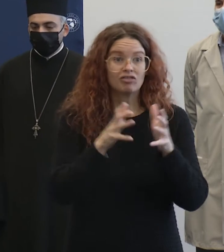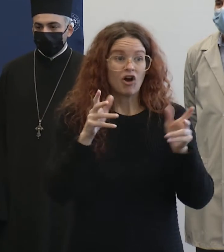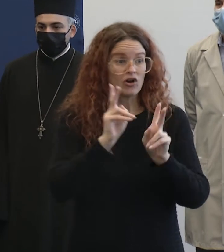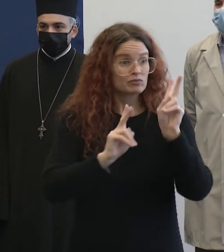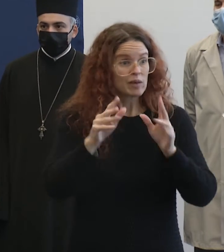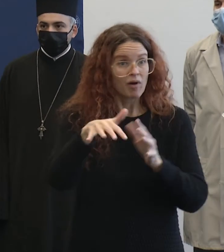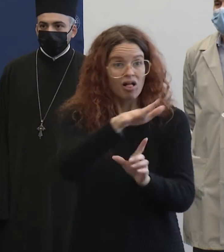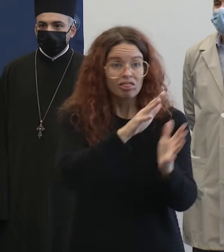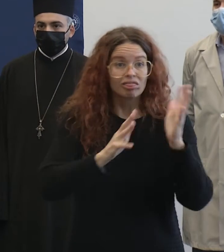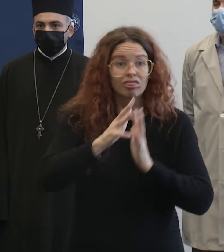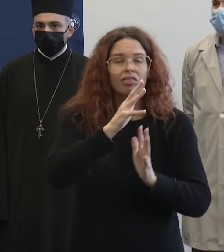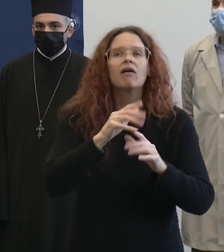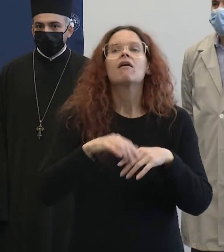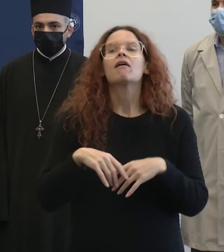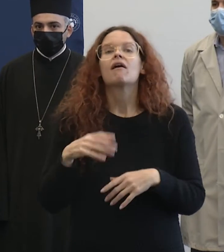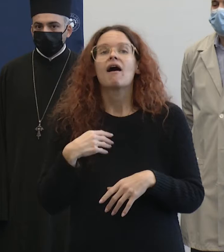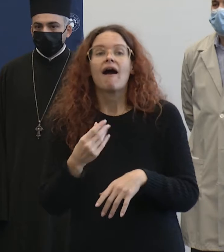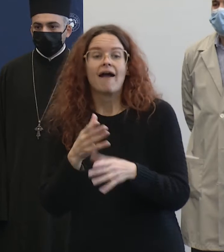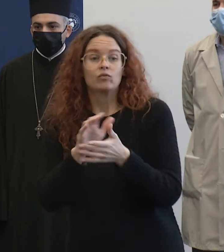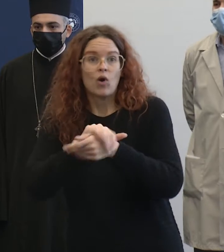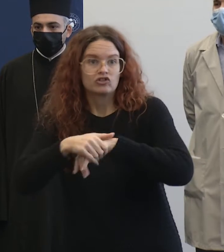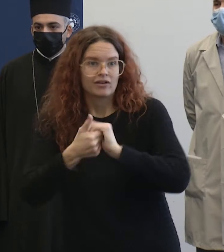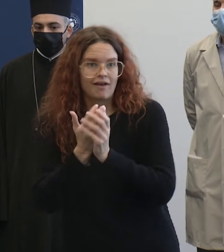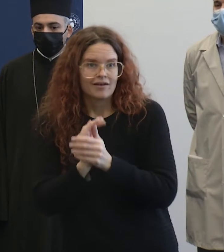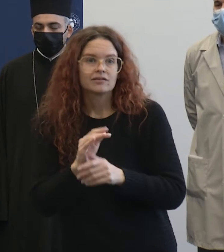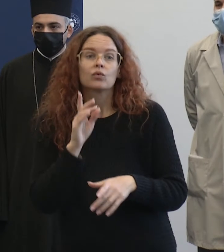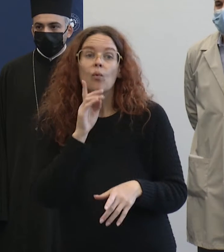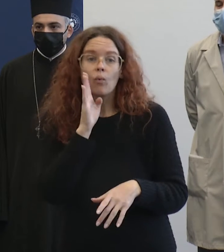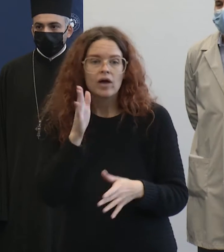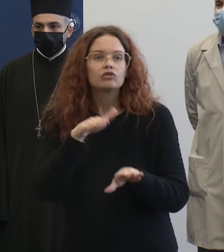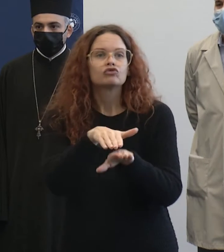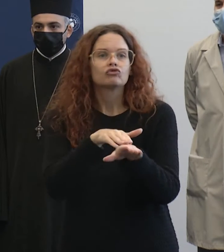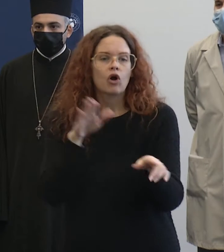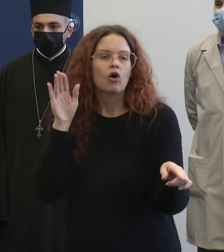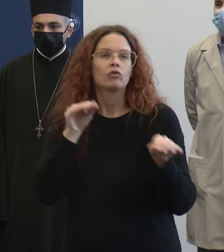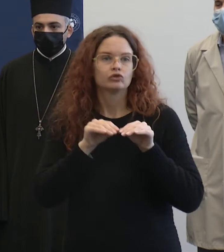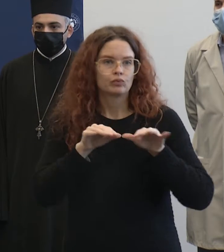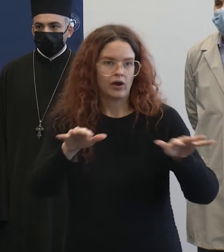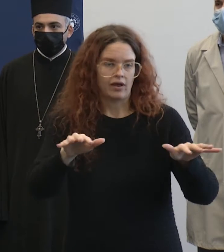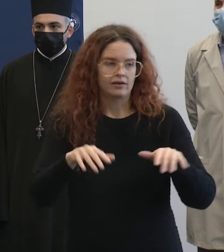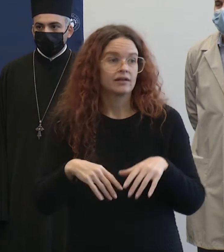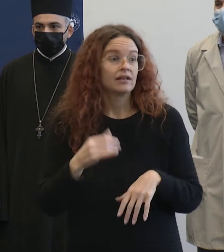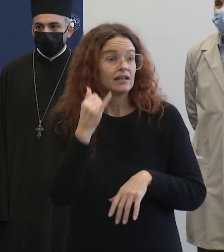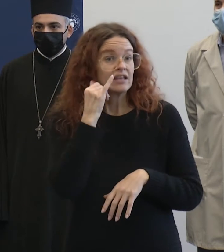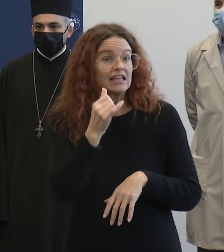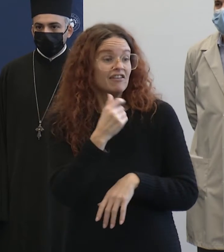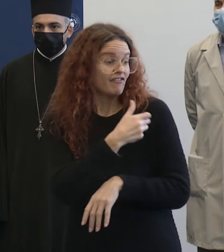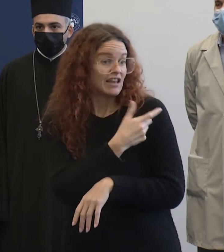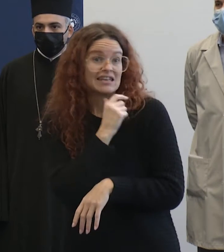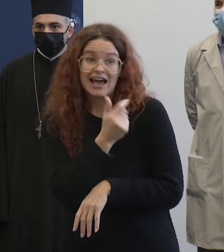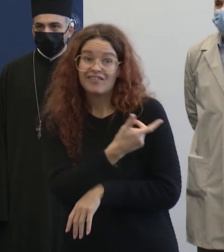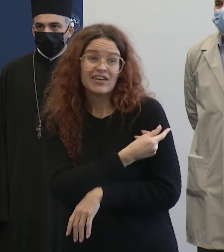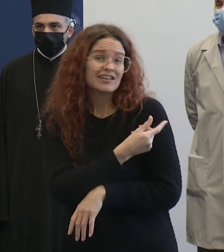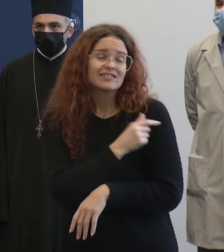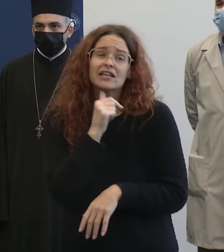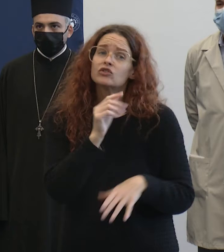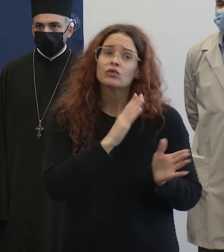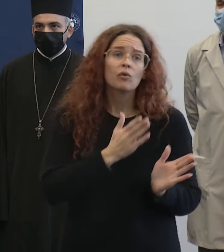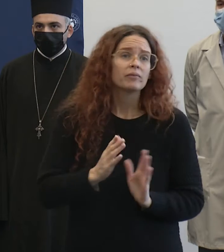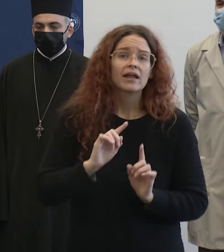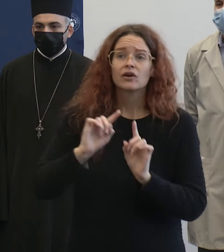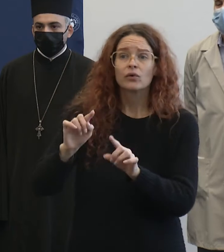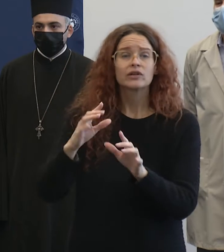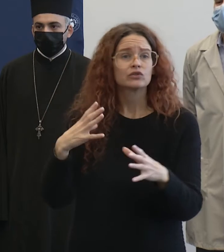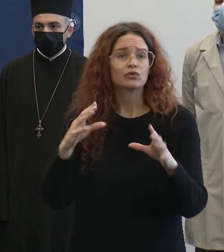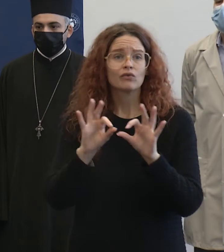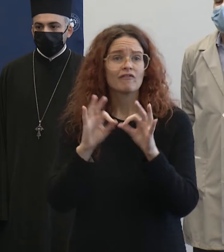to slow the transmission of the virus. If you are unvaccinated, please do not plan on going to family or holiday gatherings.